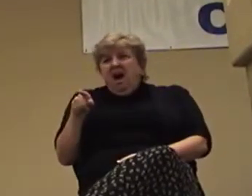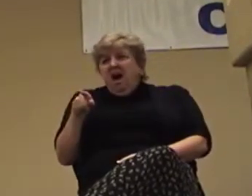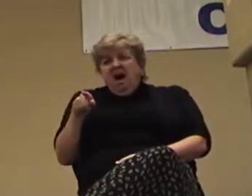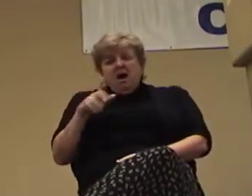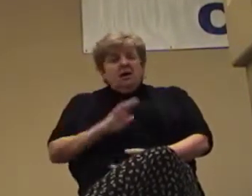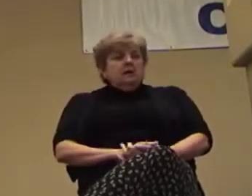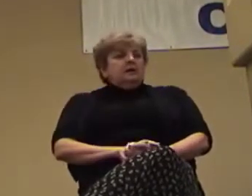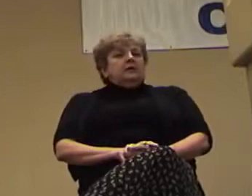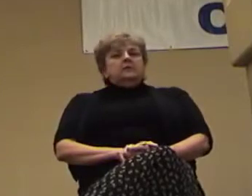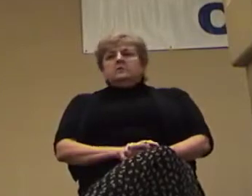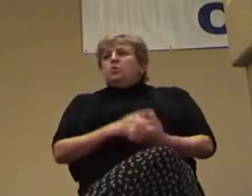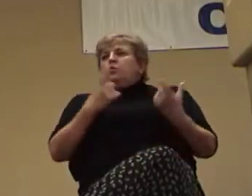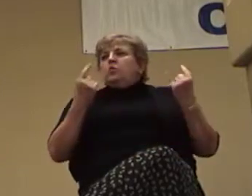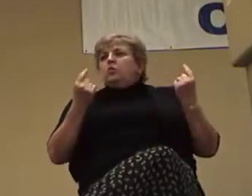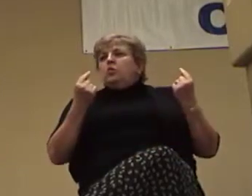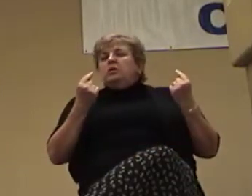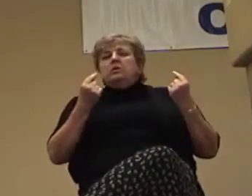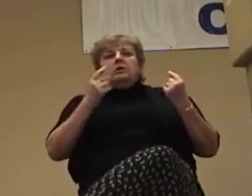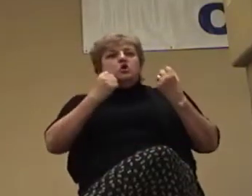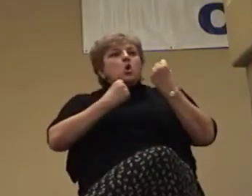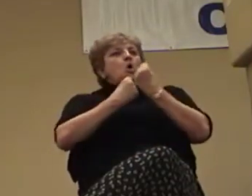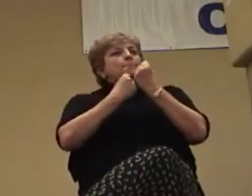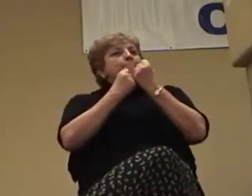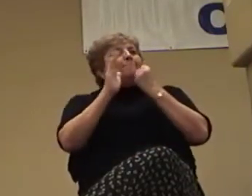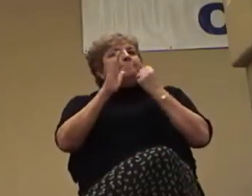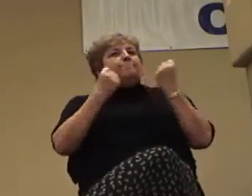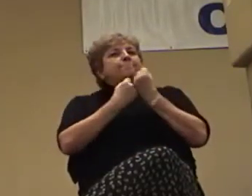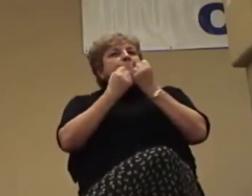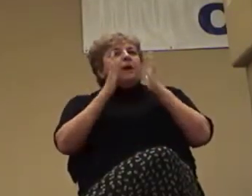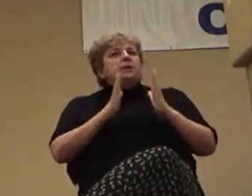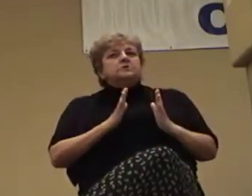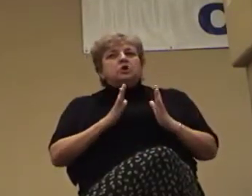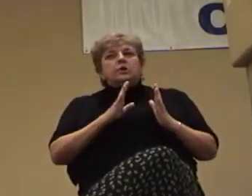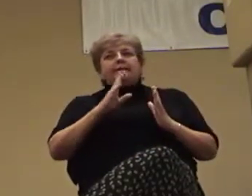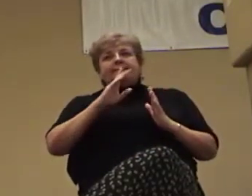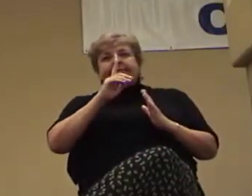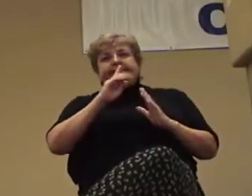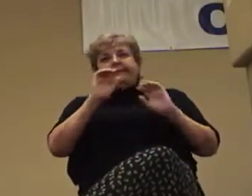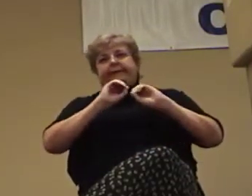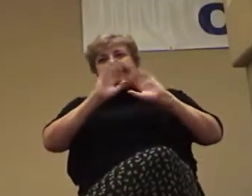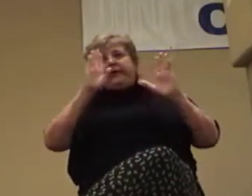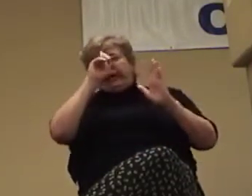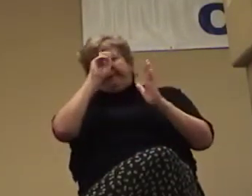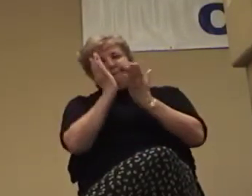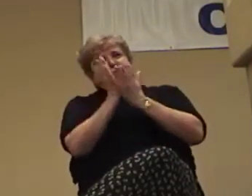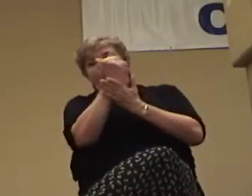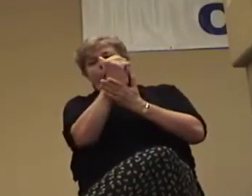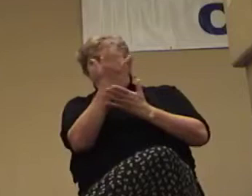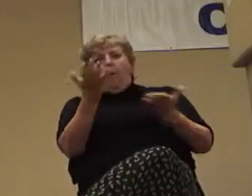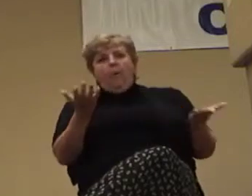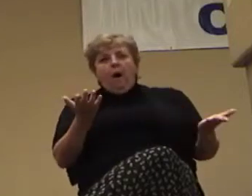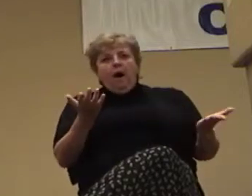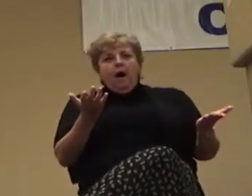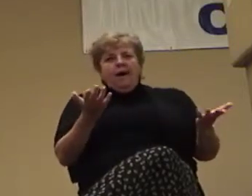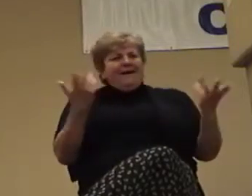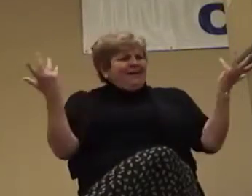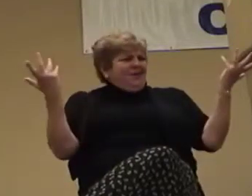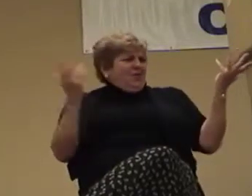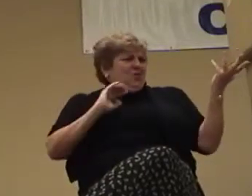what do you do when your sponsor clearly has just lost her mind because she's not bringing into alignment the will that we are the exception to the rule and